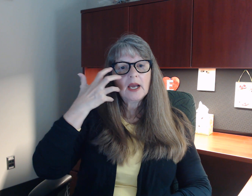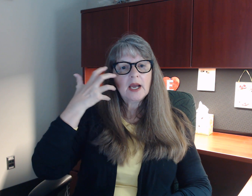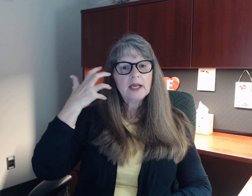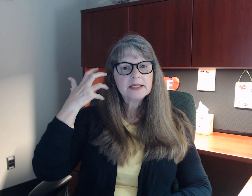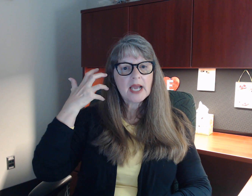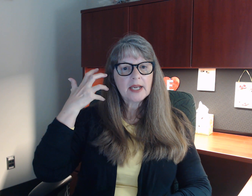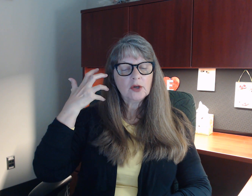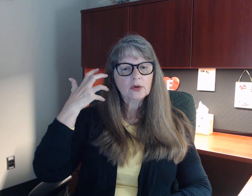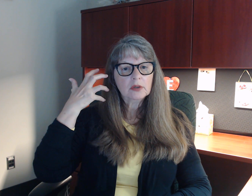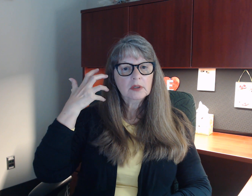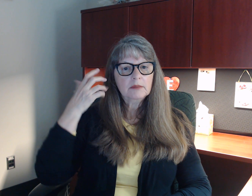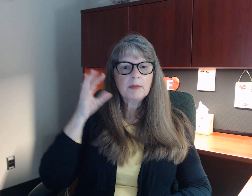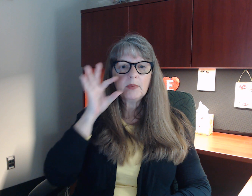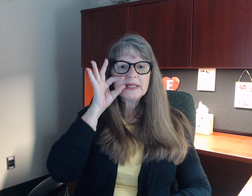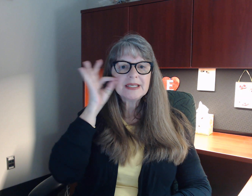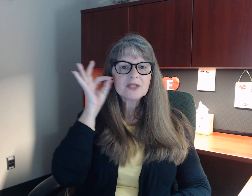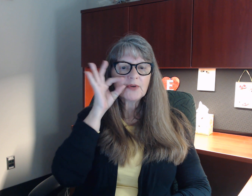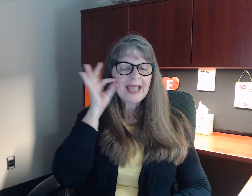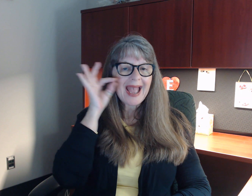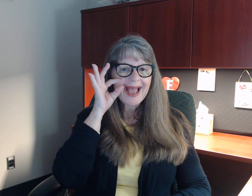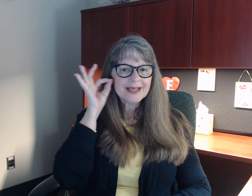a tiger. Remember we did this for cat,